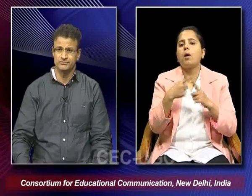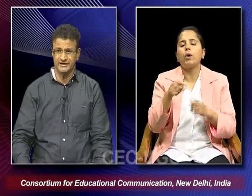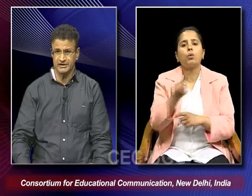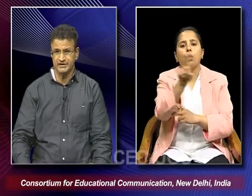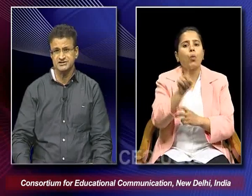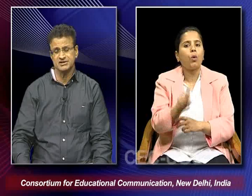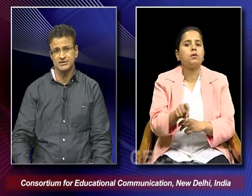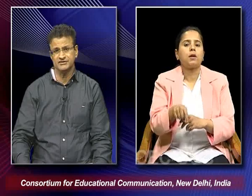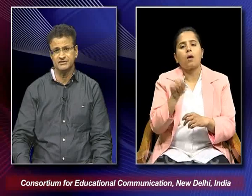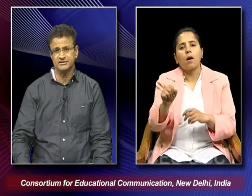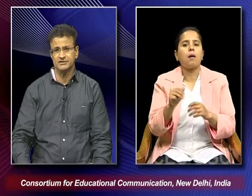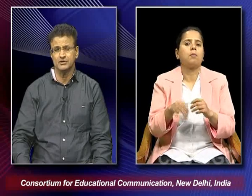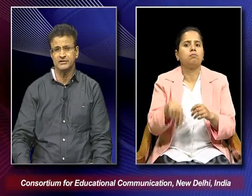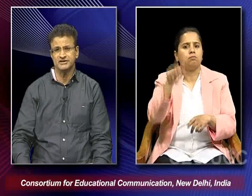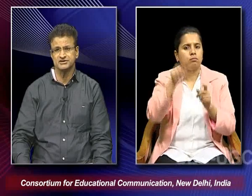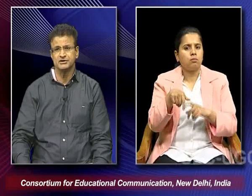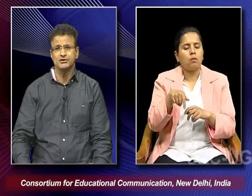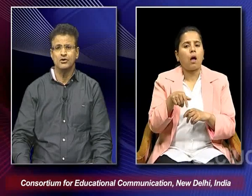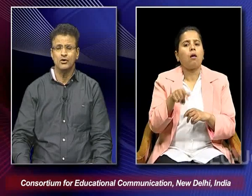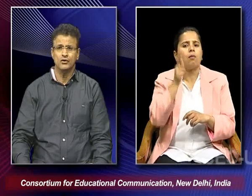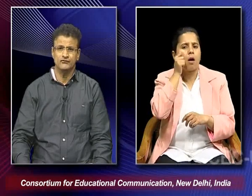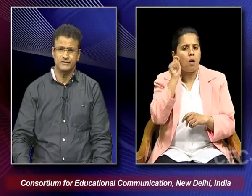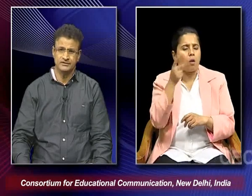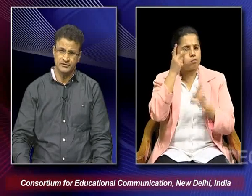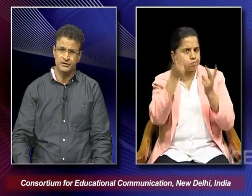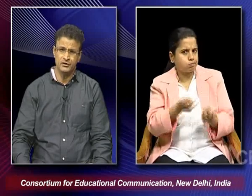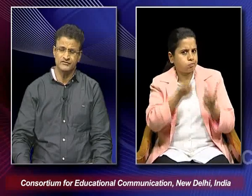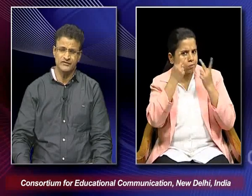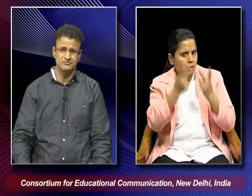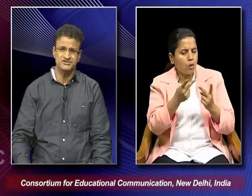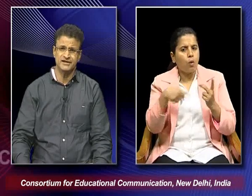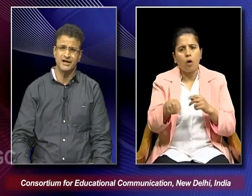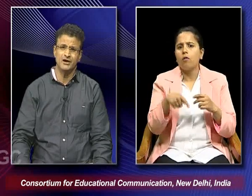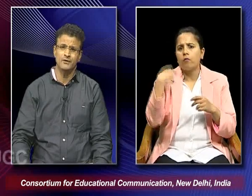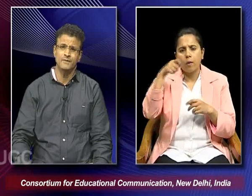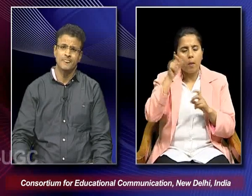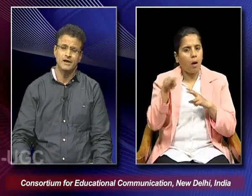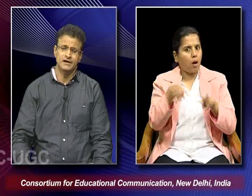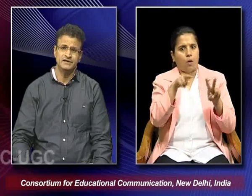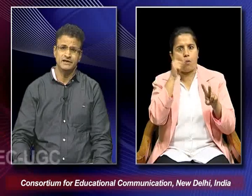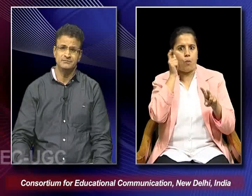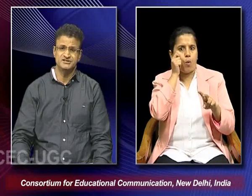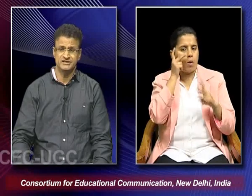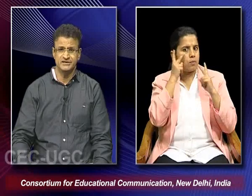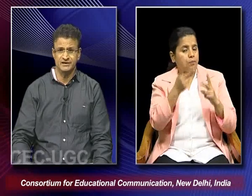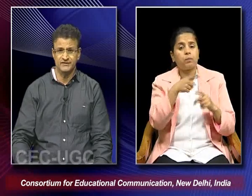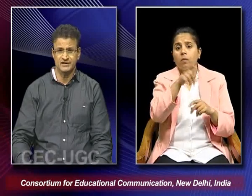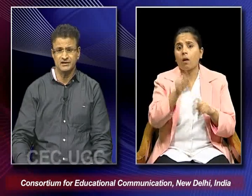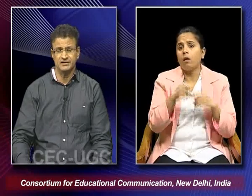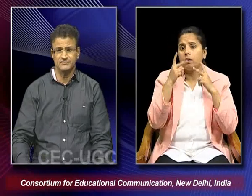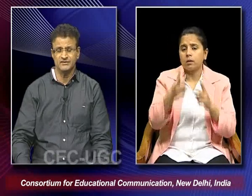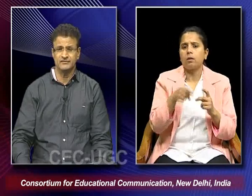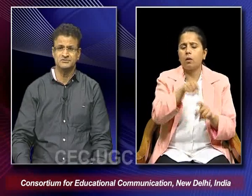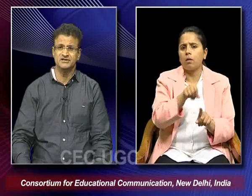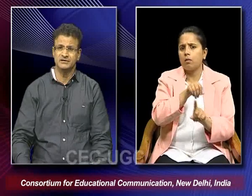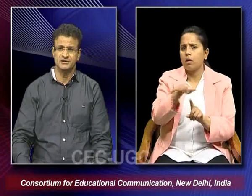of male gaze within the context of the films, and how they can be seen affecting